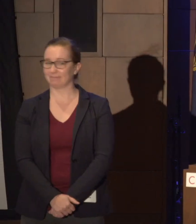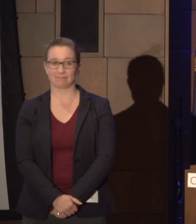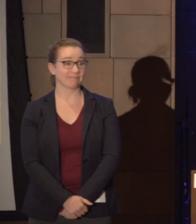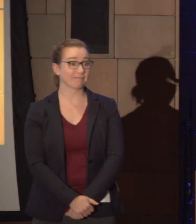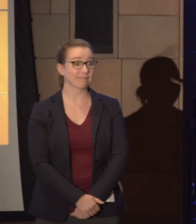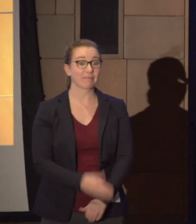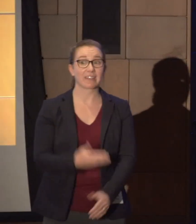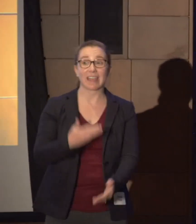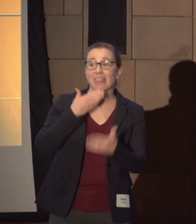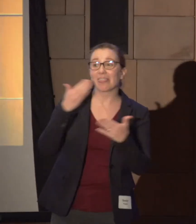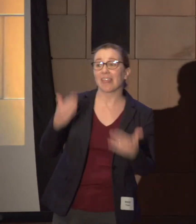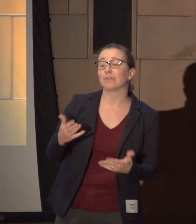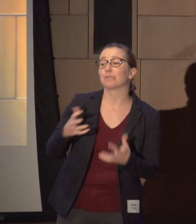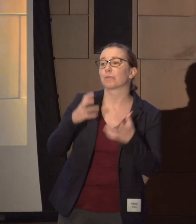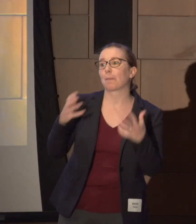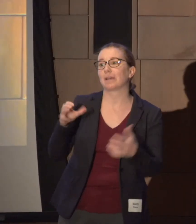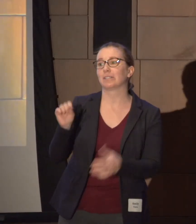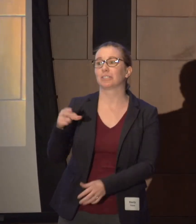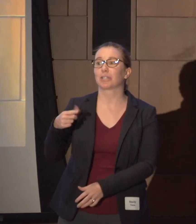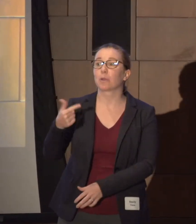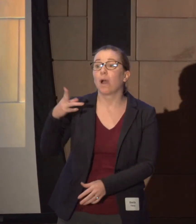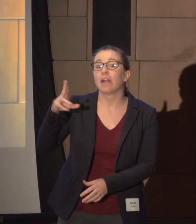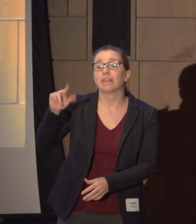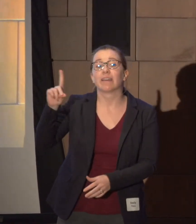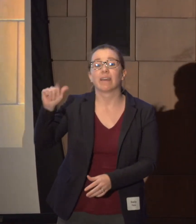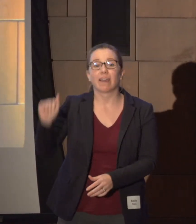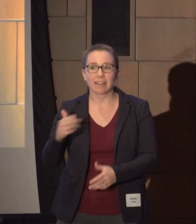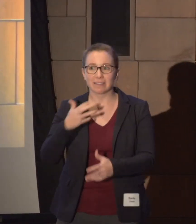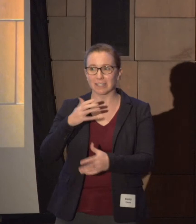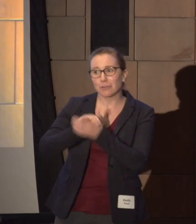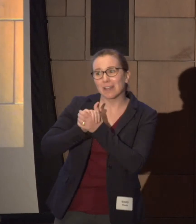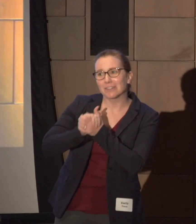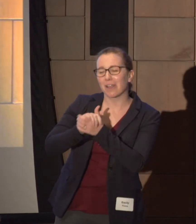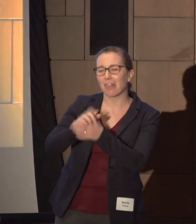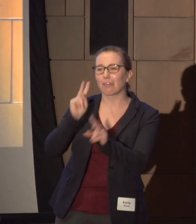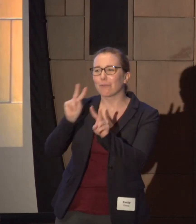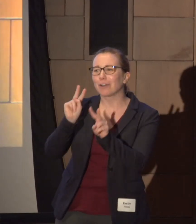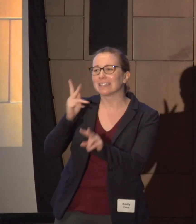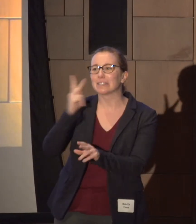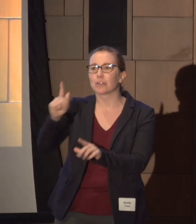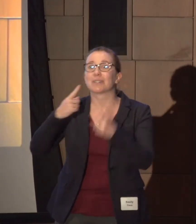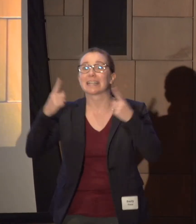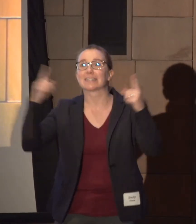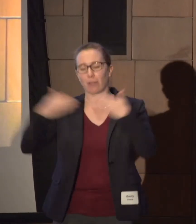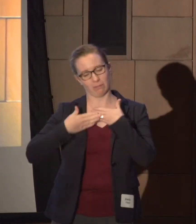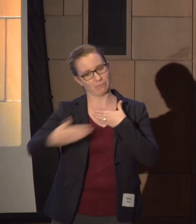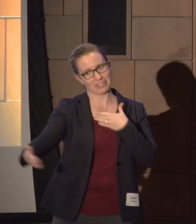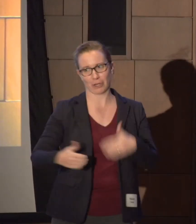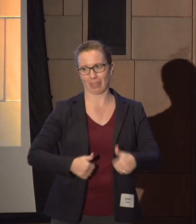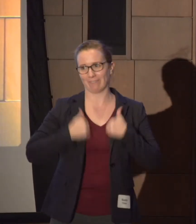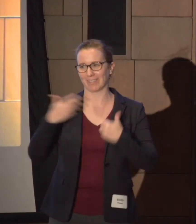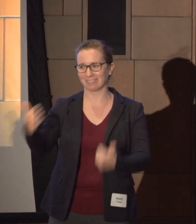Thank you so much, Shaquanda. Congratulations, and we look forward to you being successful for the rest of your life.